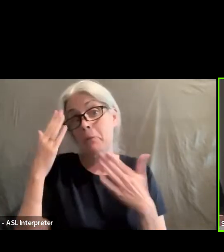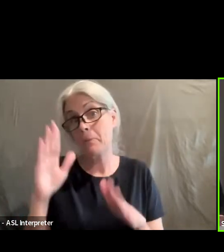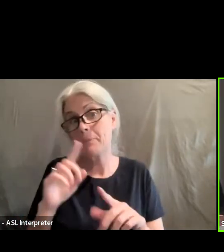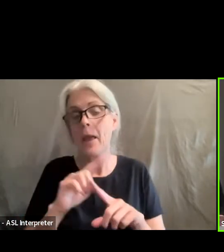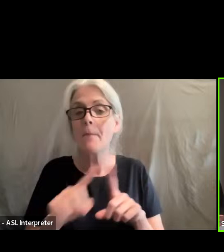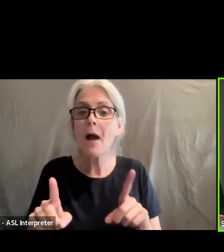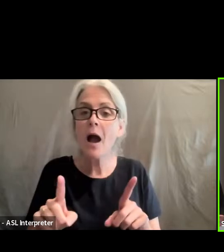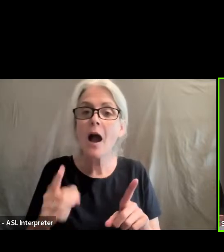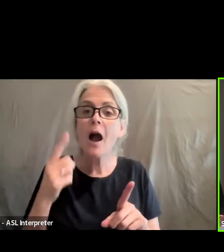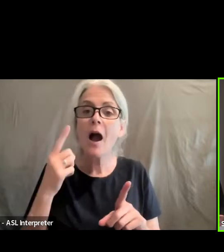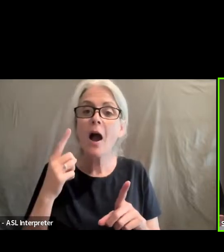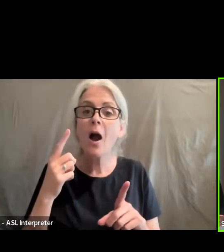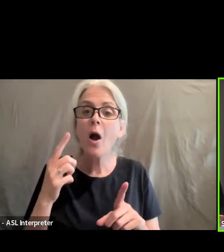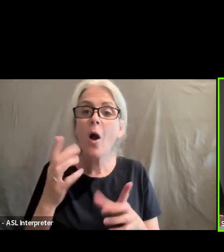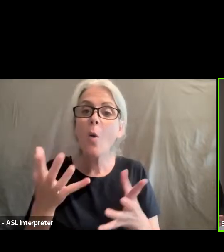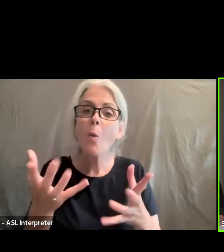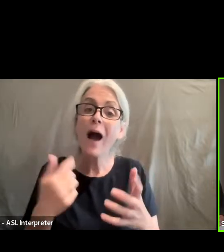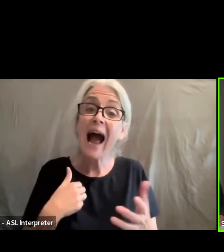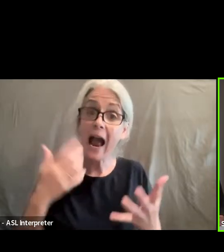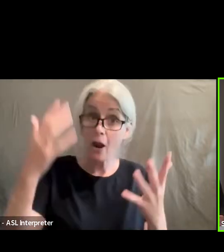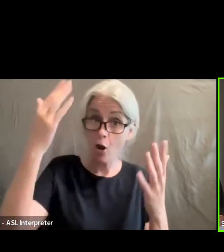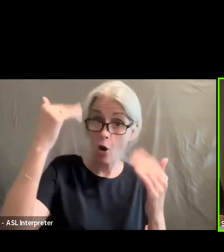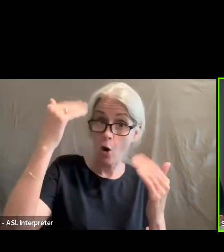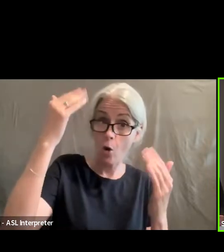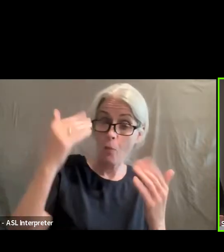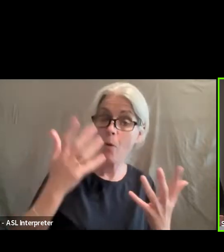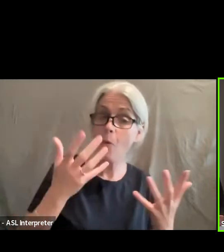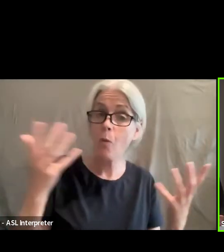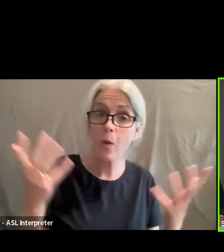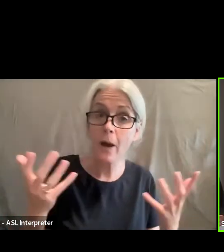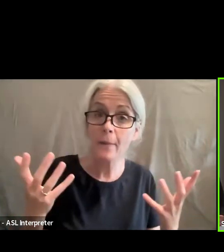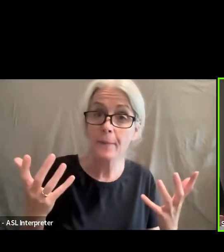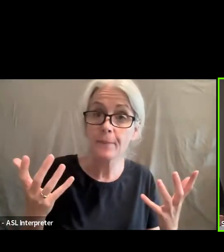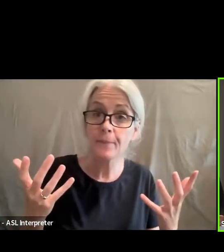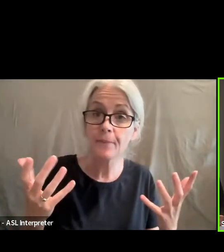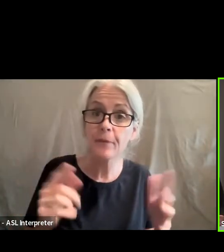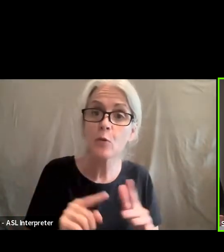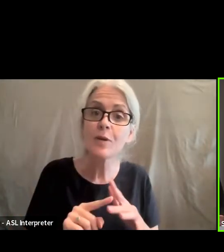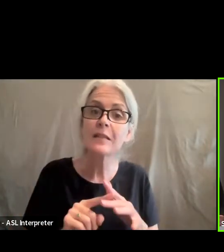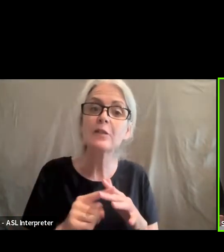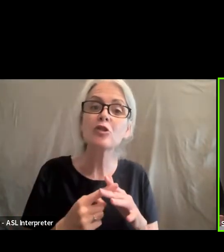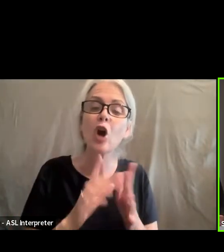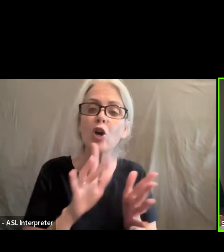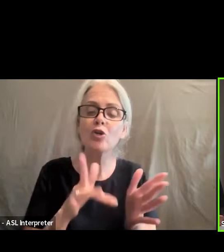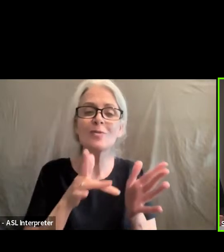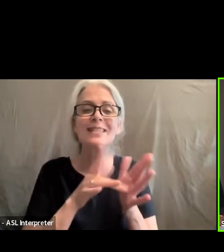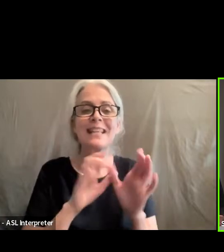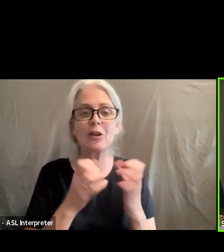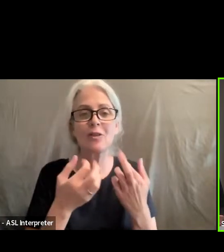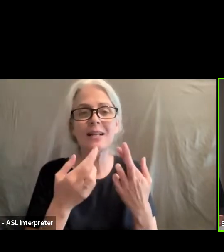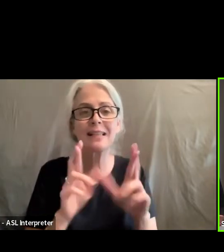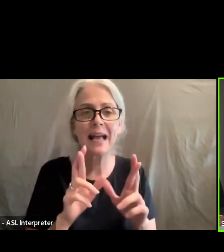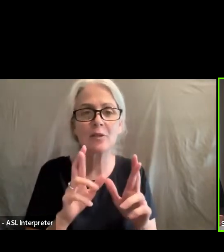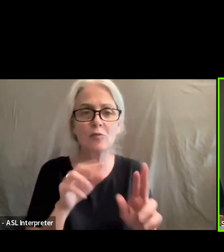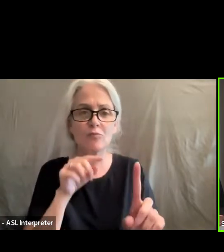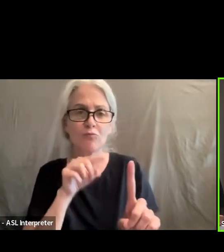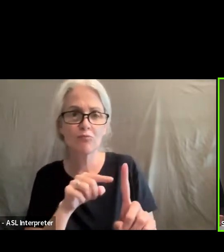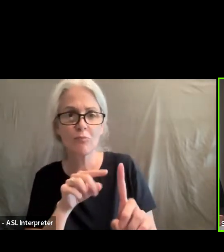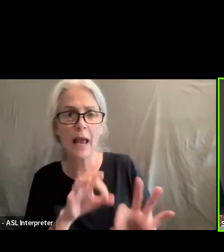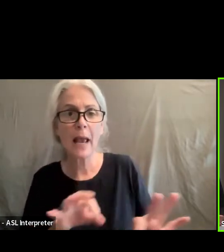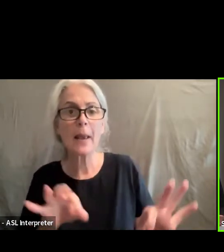But what the hope would be is that we start to center the classrooms around really